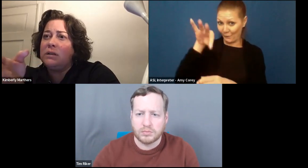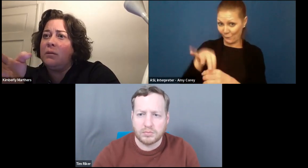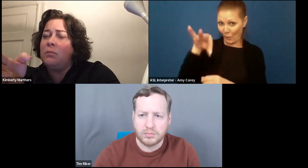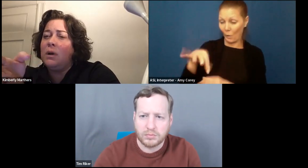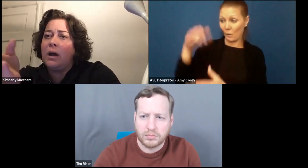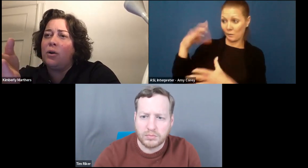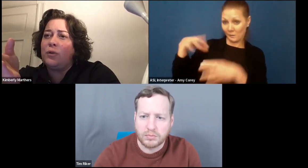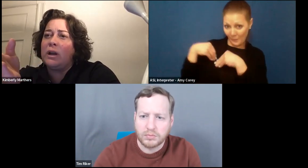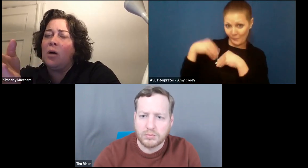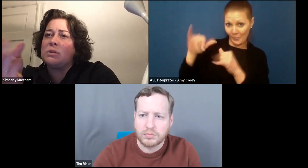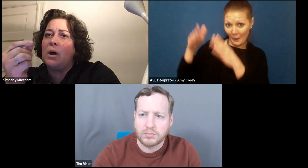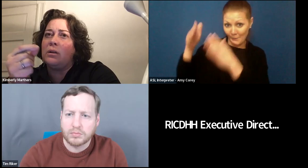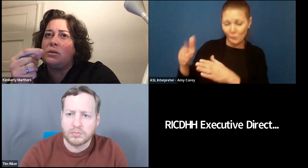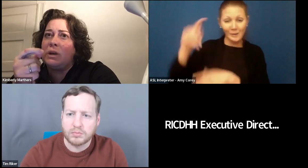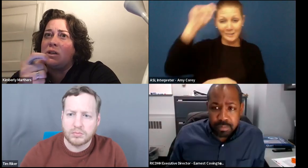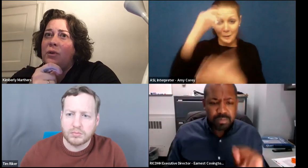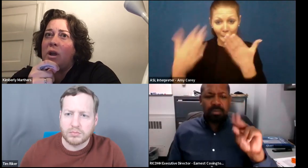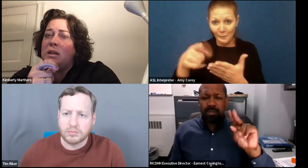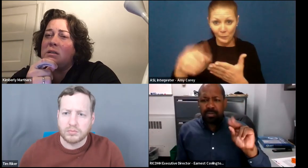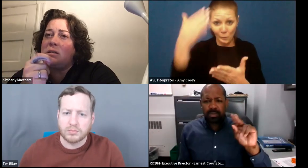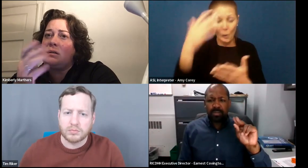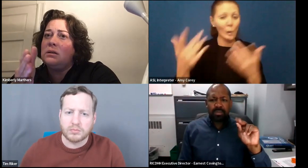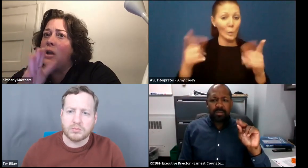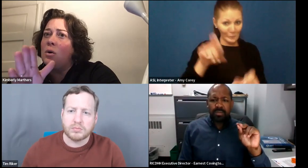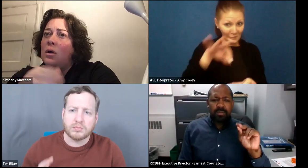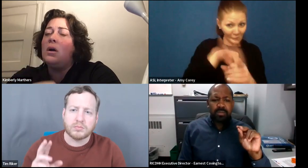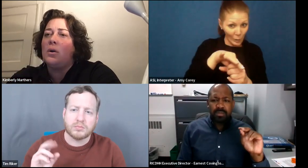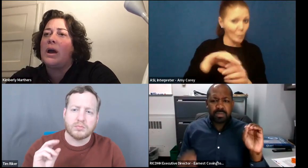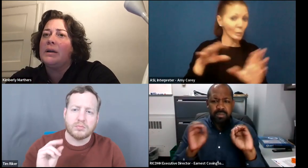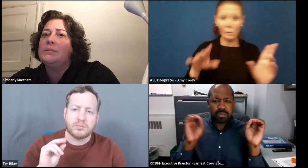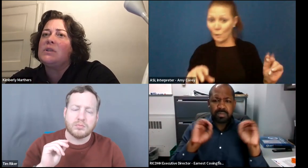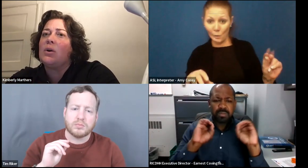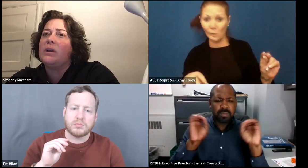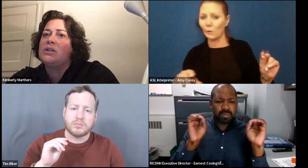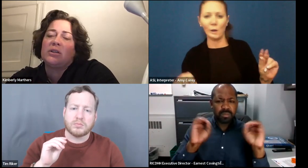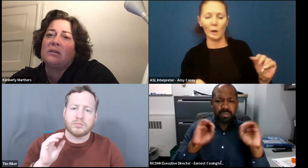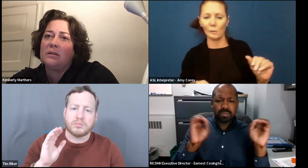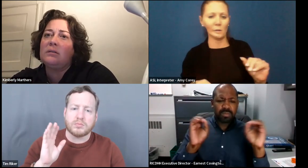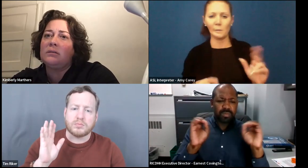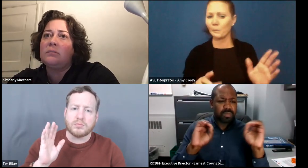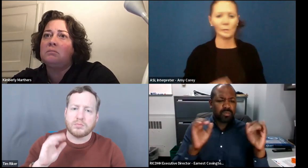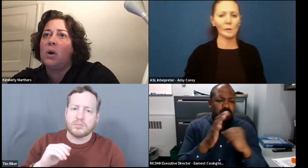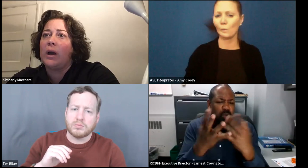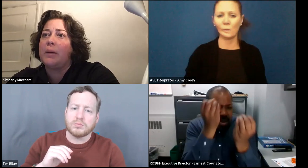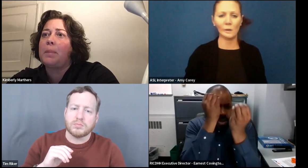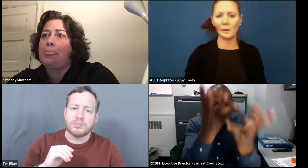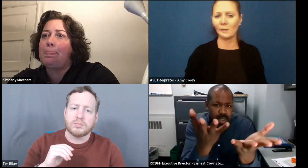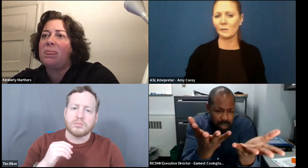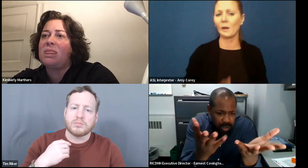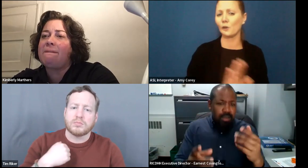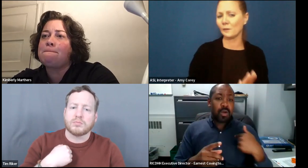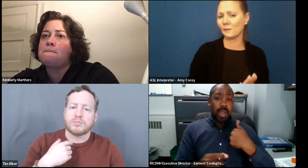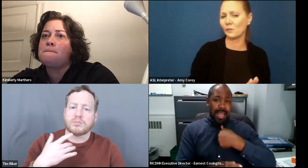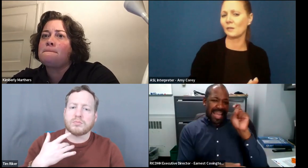person's, Tim, I don't know if you can help as well. Do we need to vote on this? No? Okay, so it's No. just, No, Okay. nothing